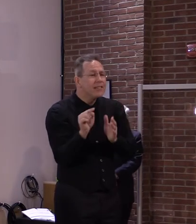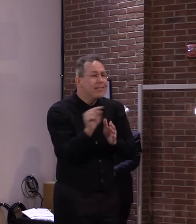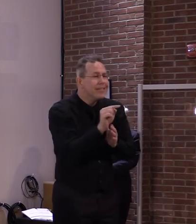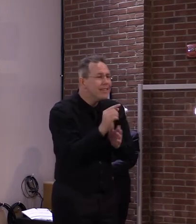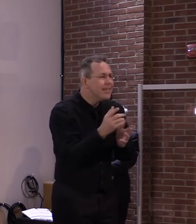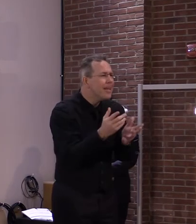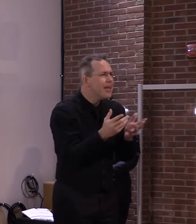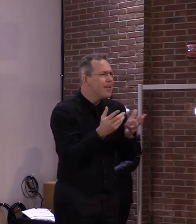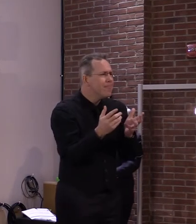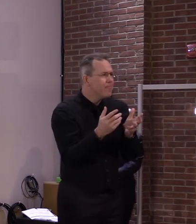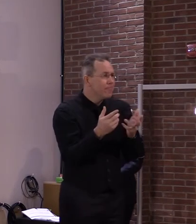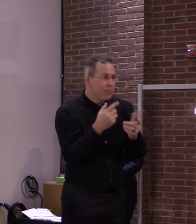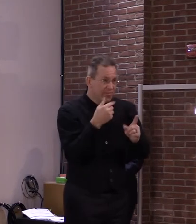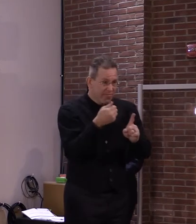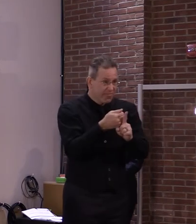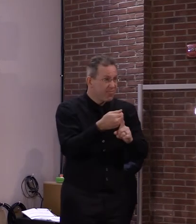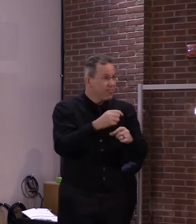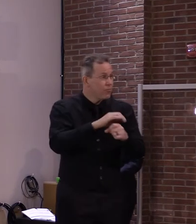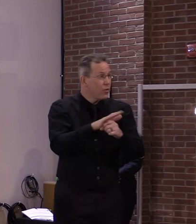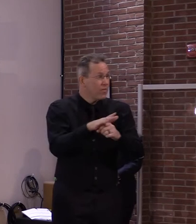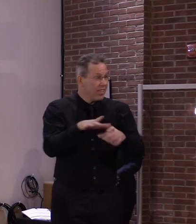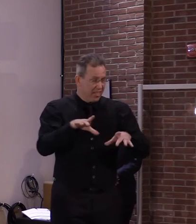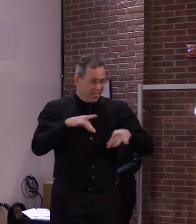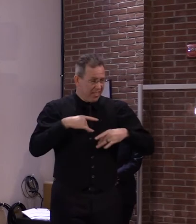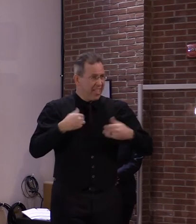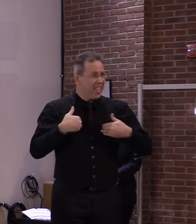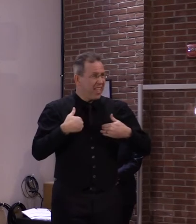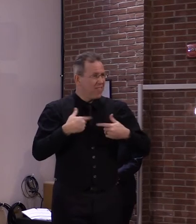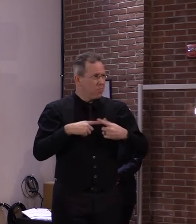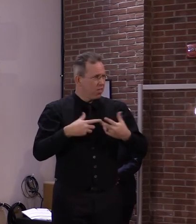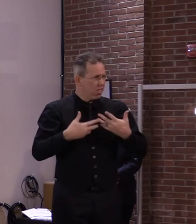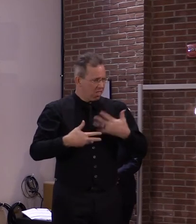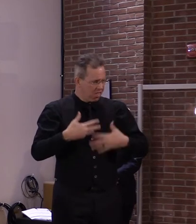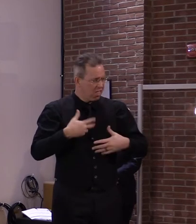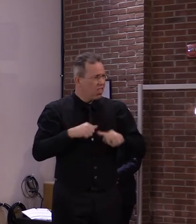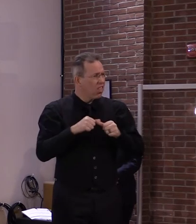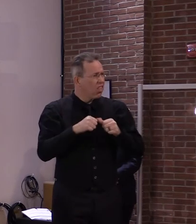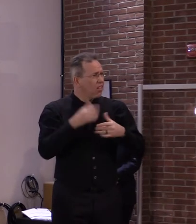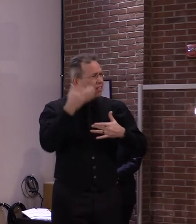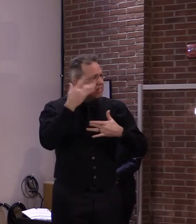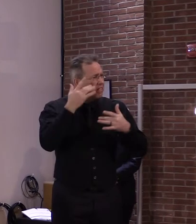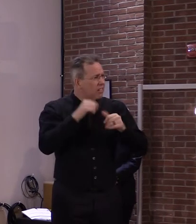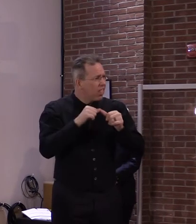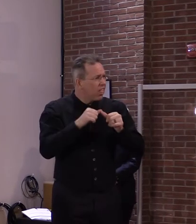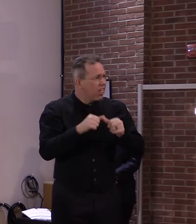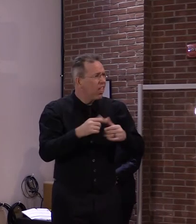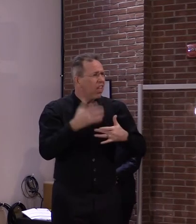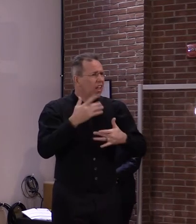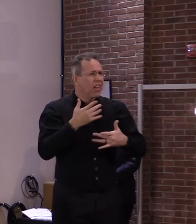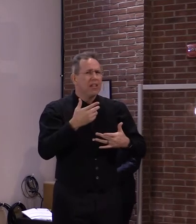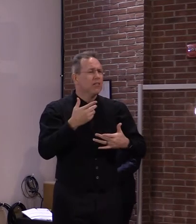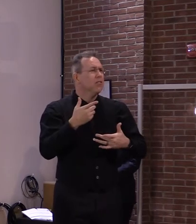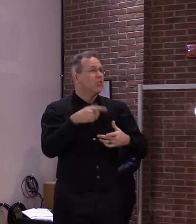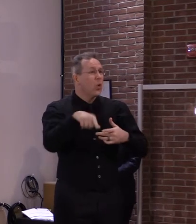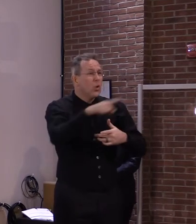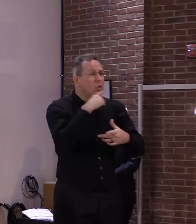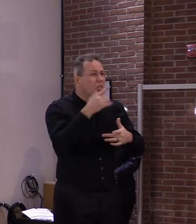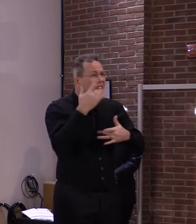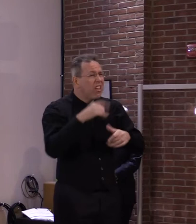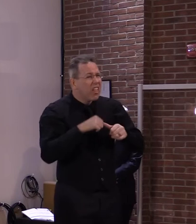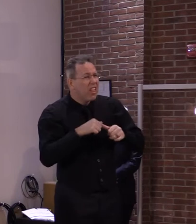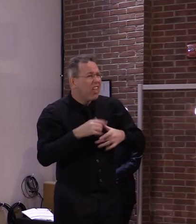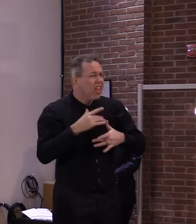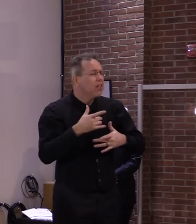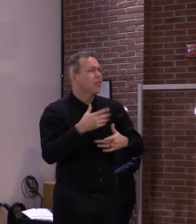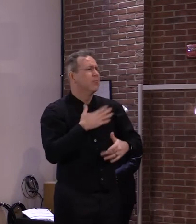and provide the appropriate supports we're doing some education with the physician community in